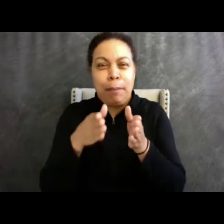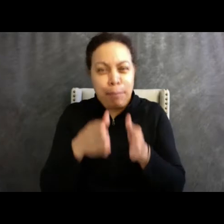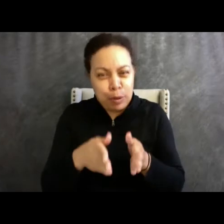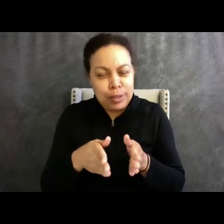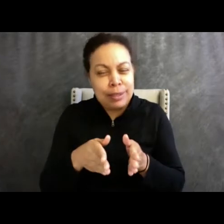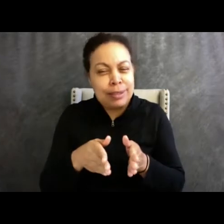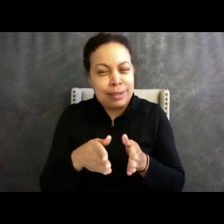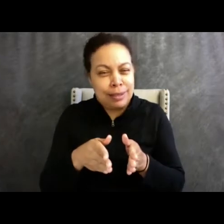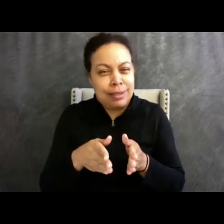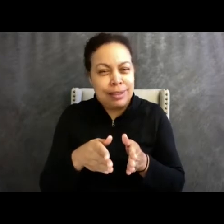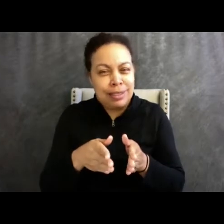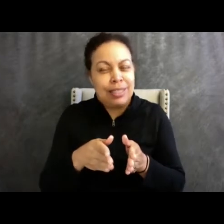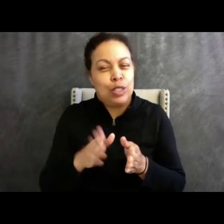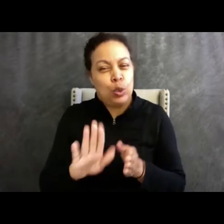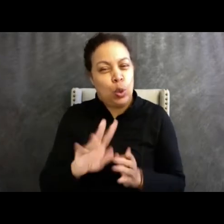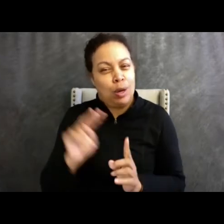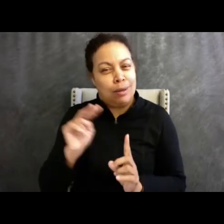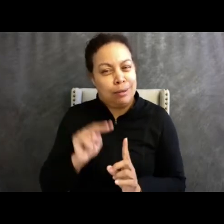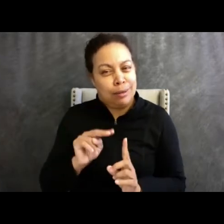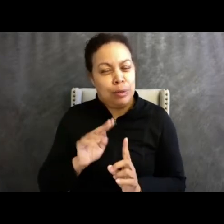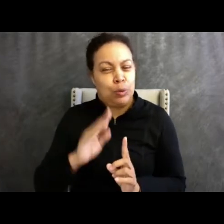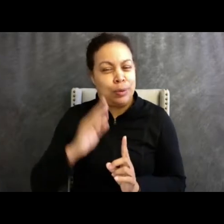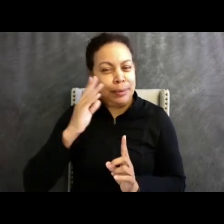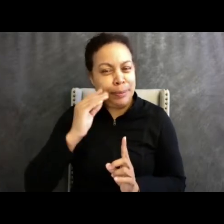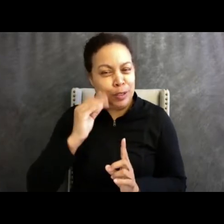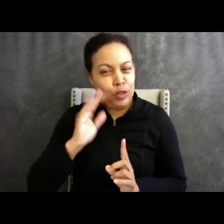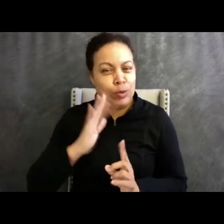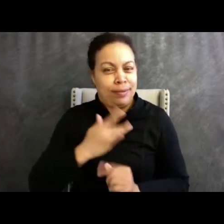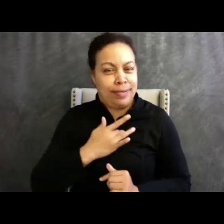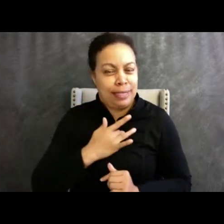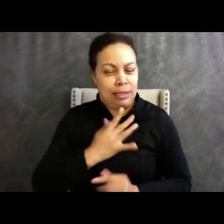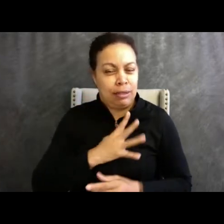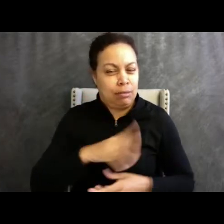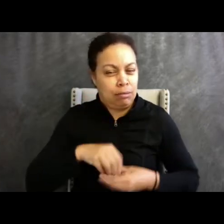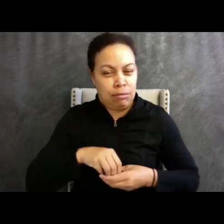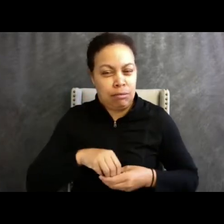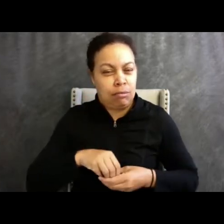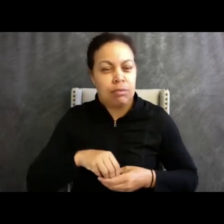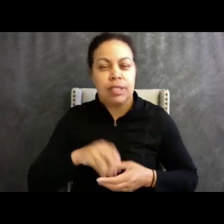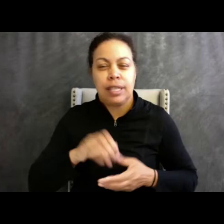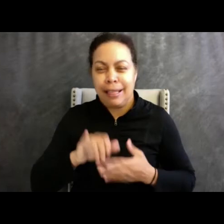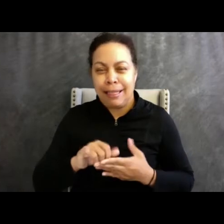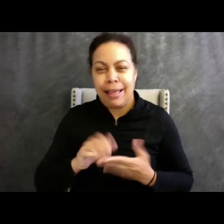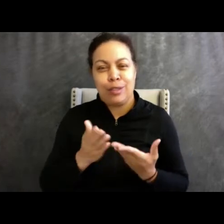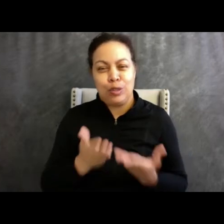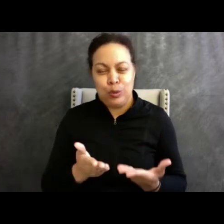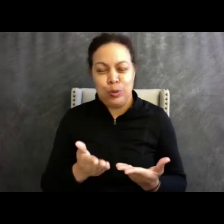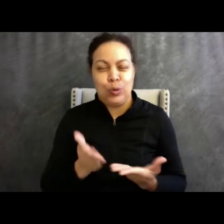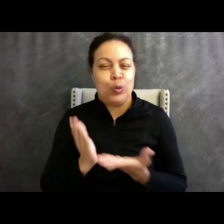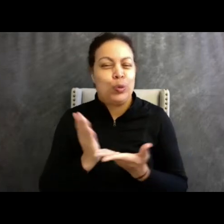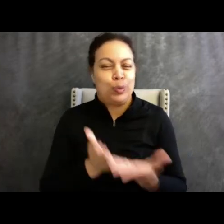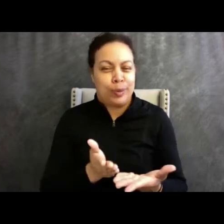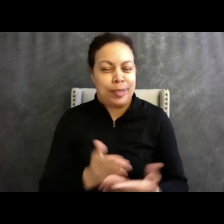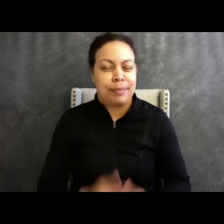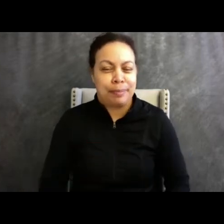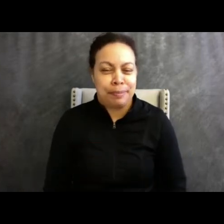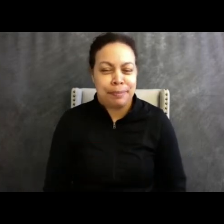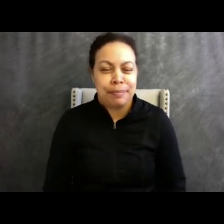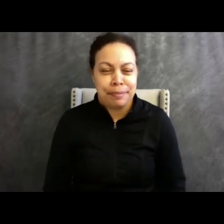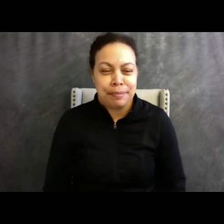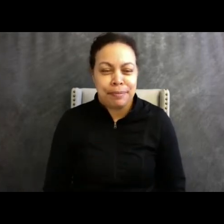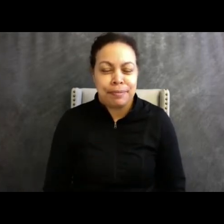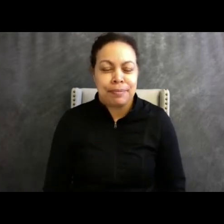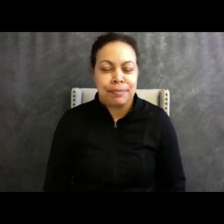one person sharing things with them. And I would like for that to be you for this workshop.